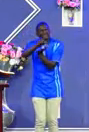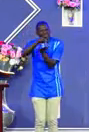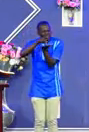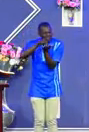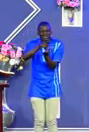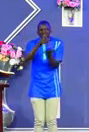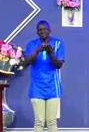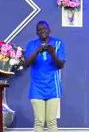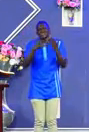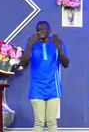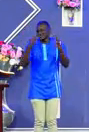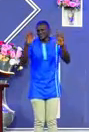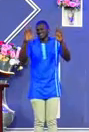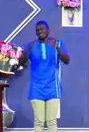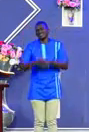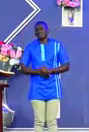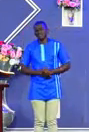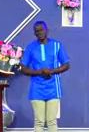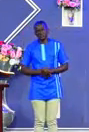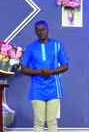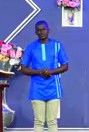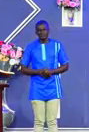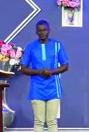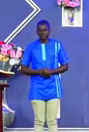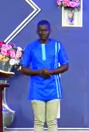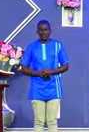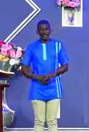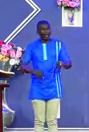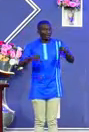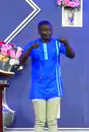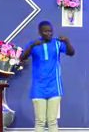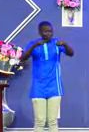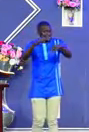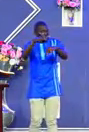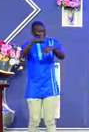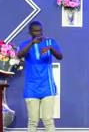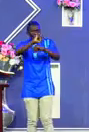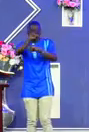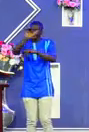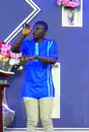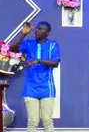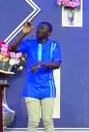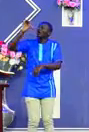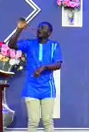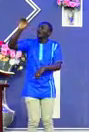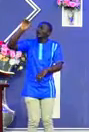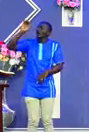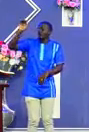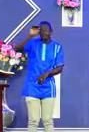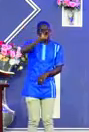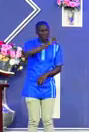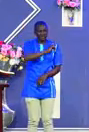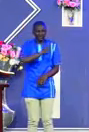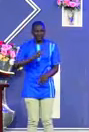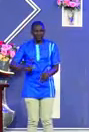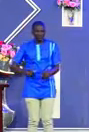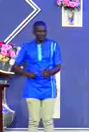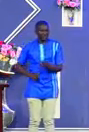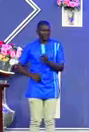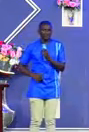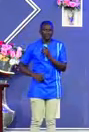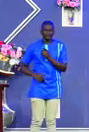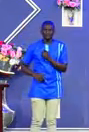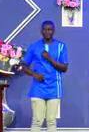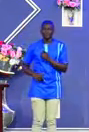healing of other people that need the healing, Jesus already paid the price. So as we call upon the Lord this evening,